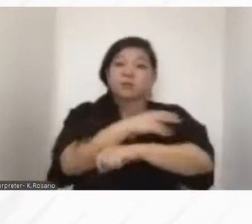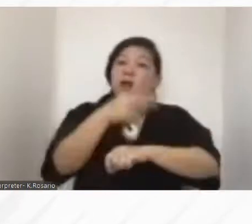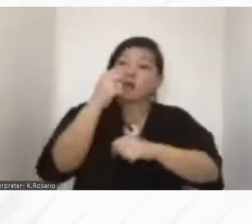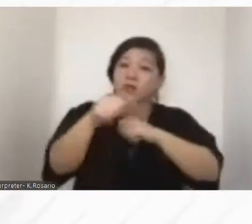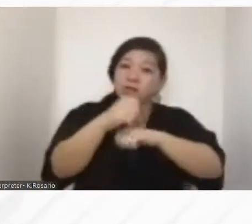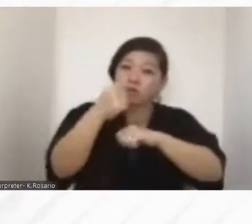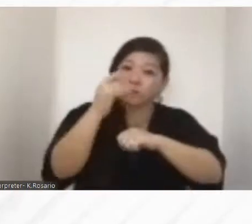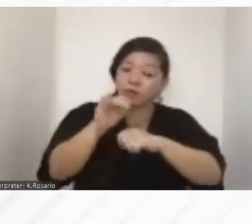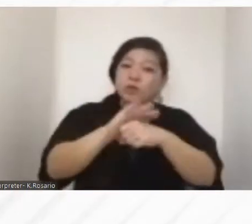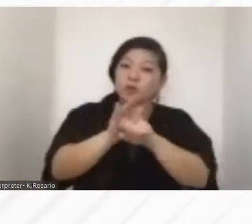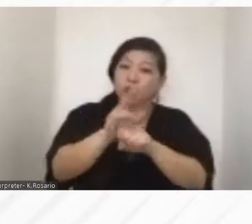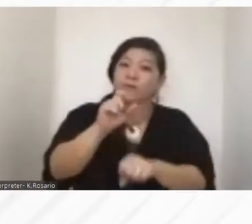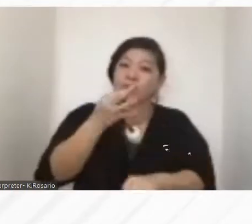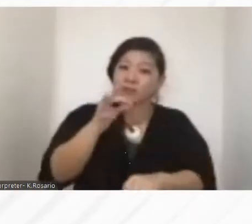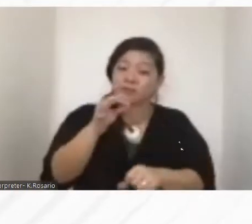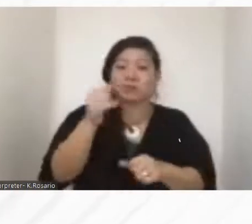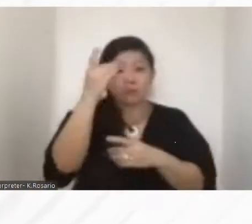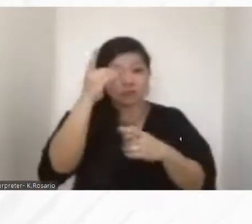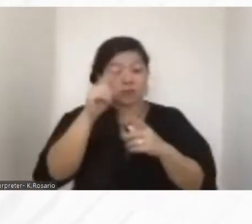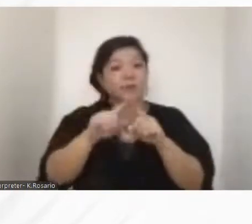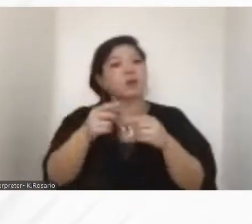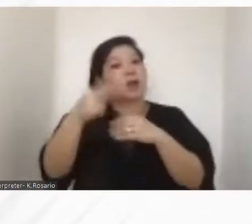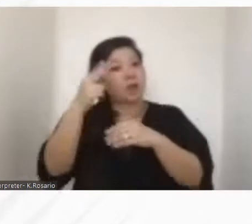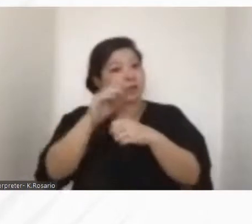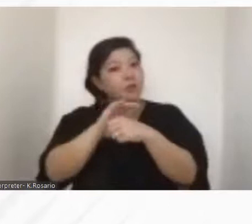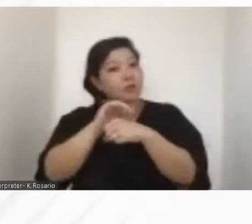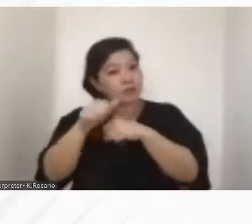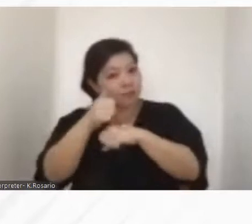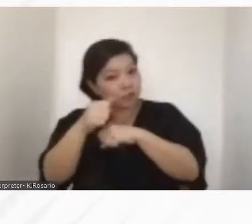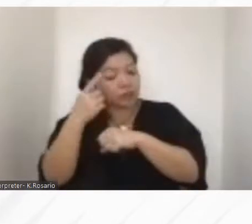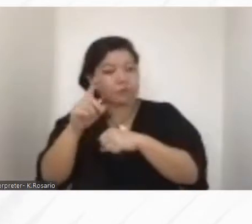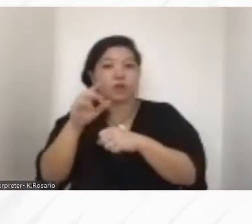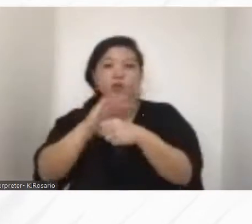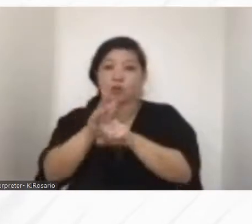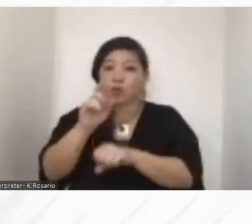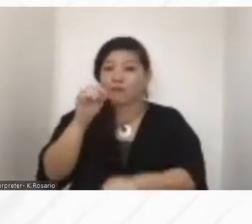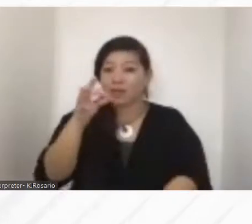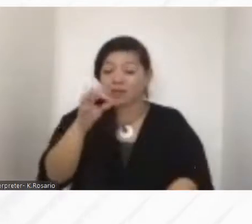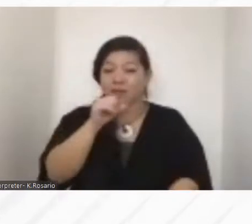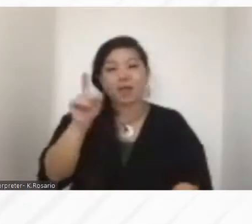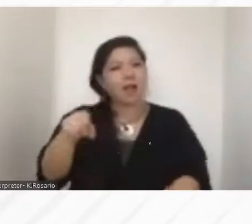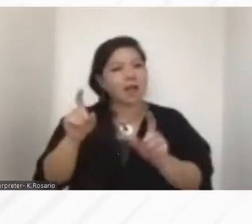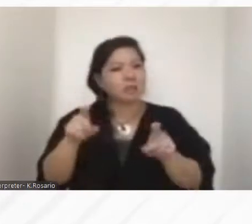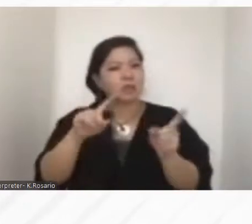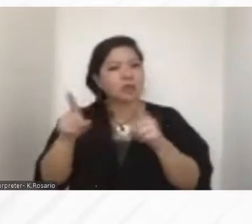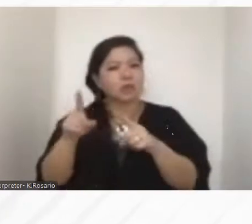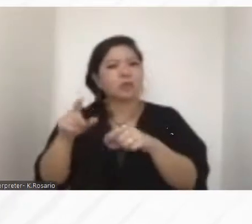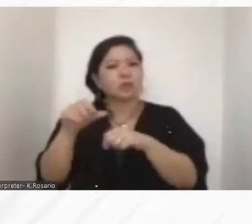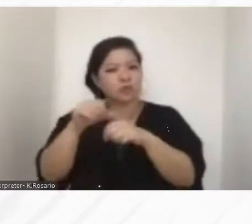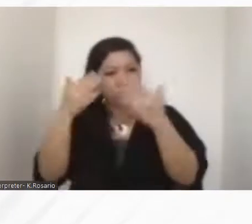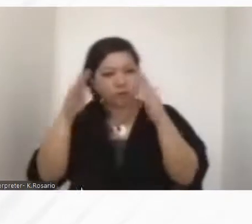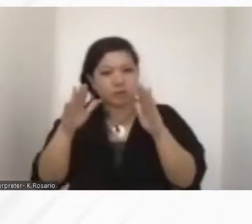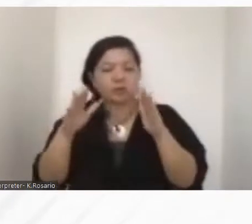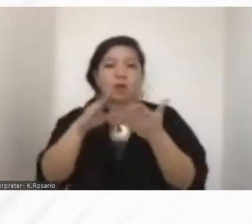these diseases, which puts you at higher risk for complications from COVID-19. So I ask that you go to surgeongeneral.gov to learn about my CHEP